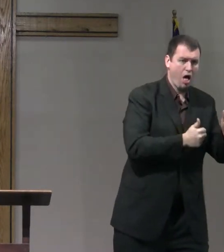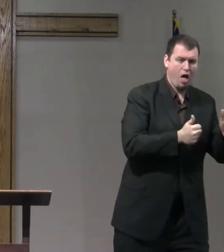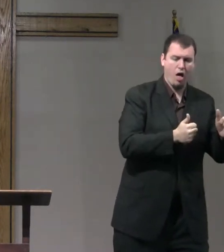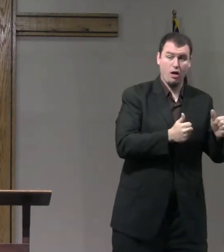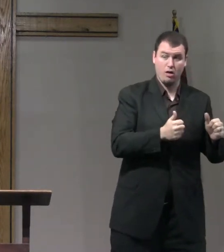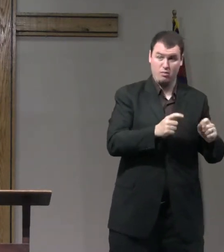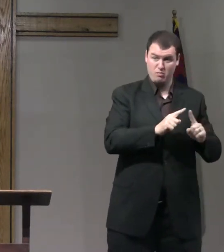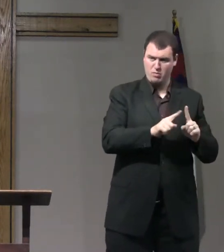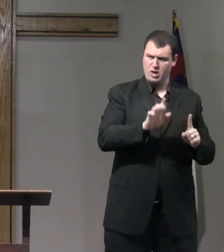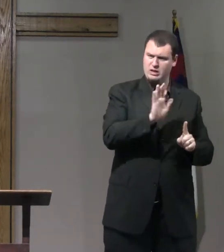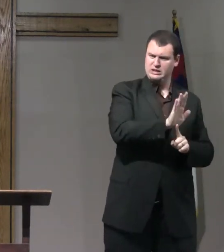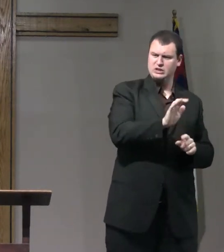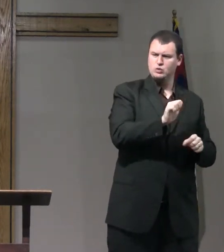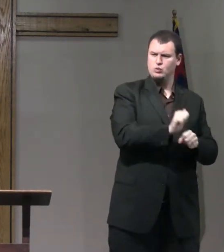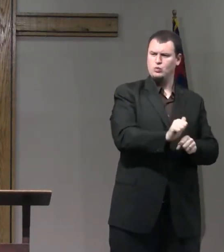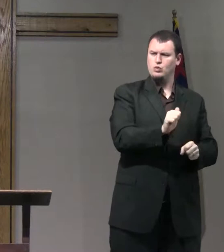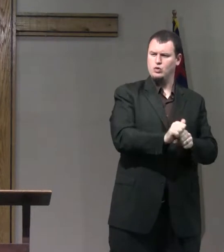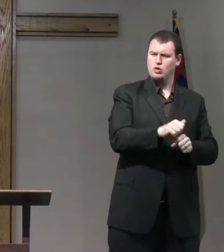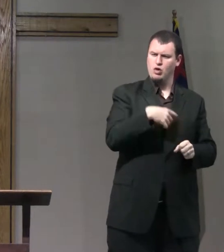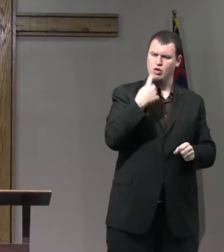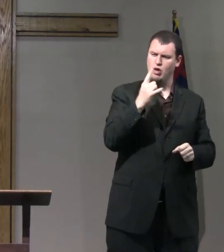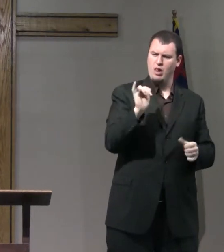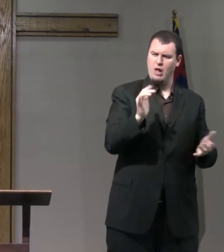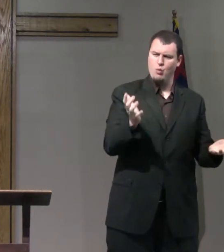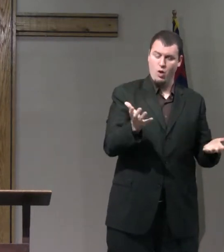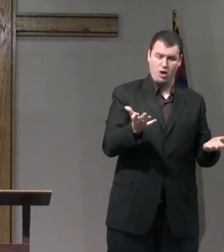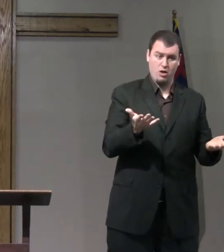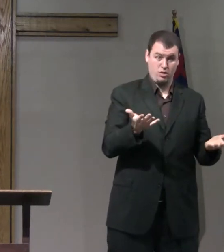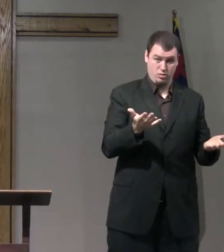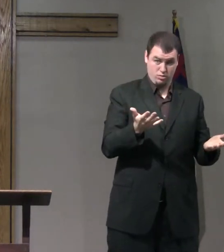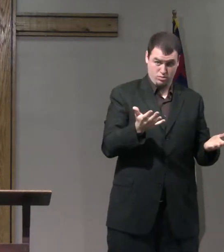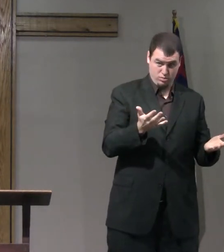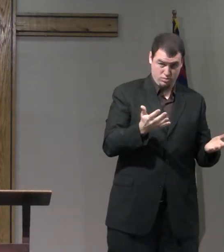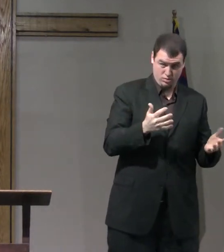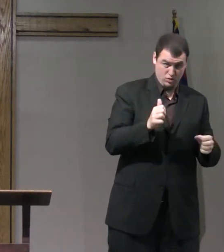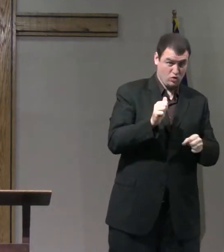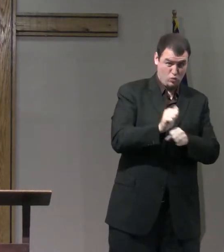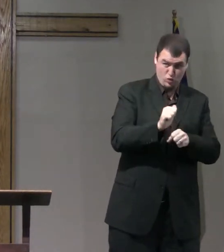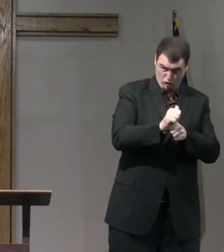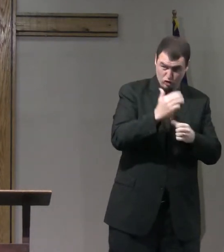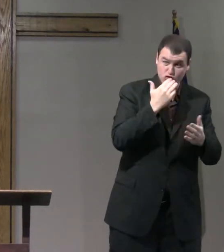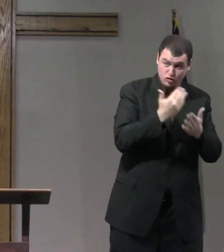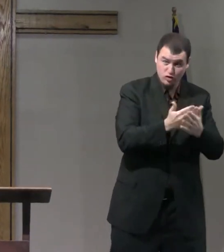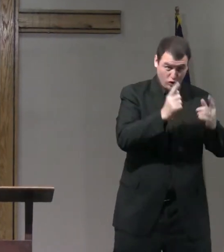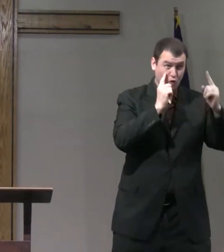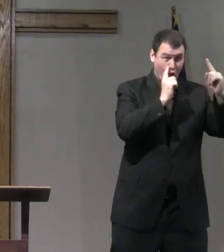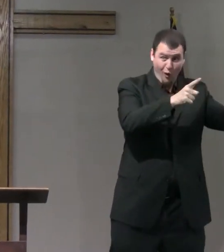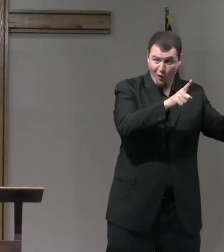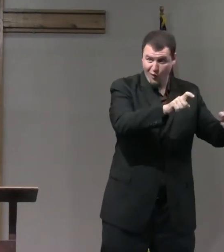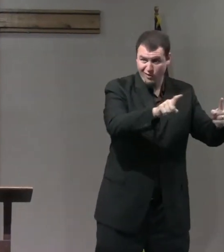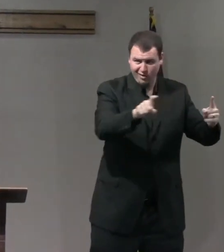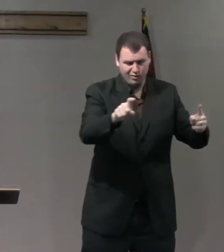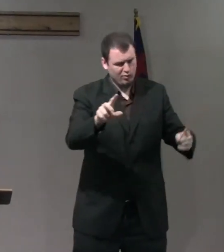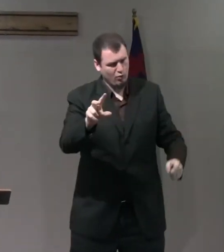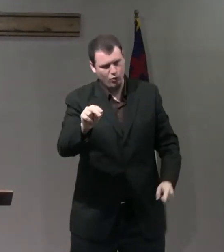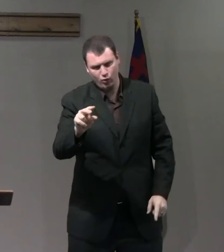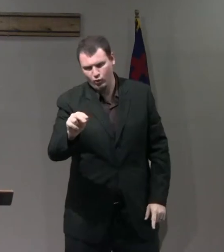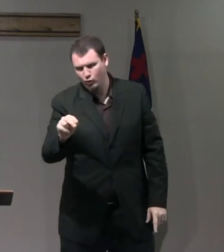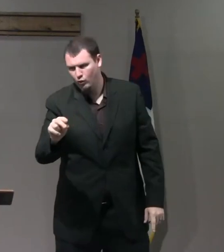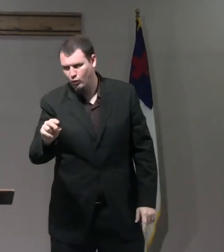and convince people to follow him. But what kind of work did he do? Did he have good goals?